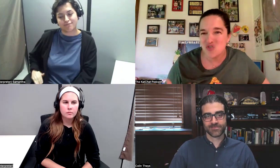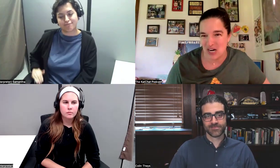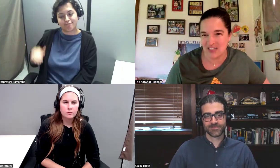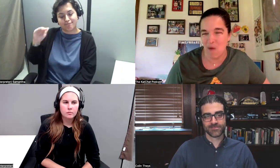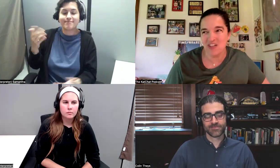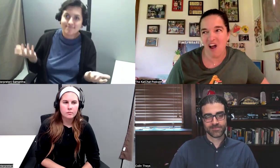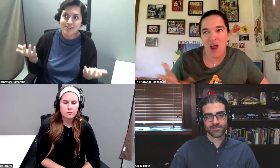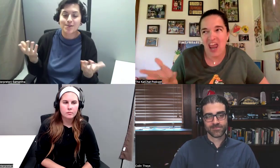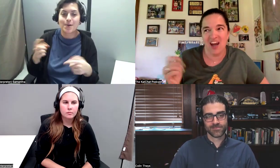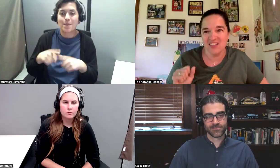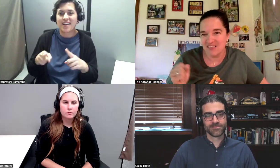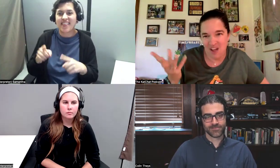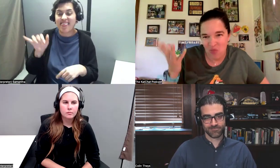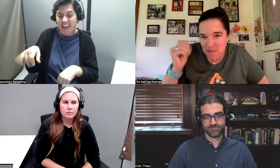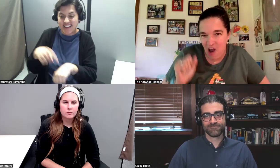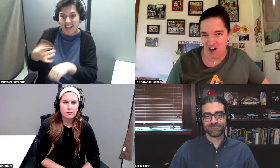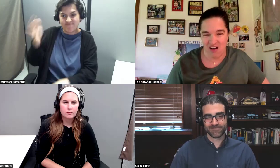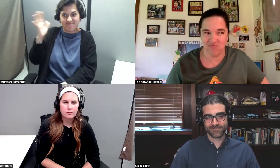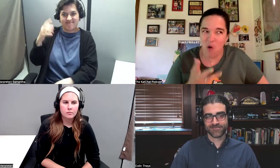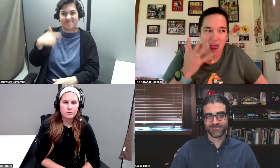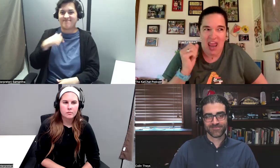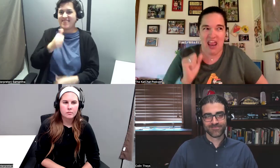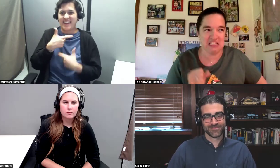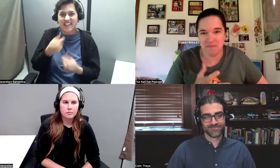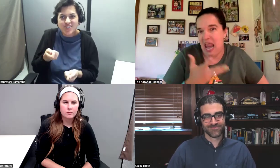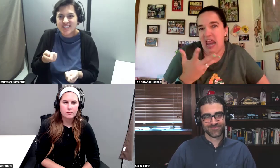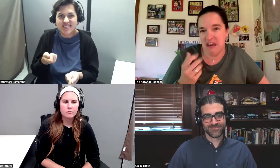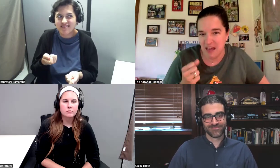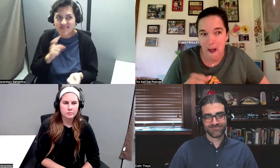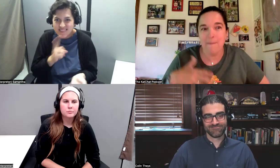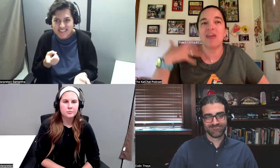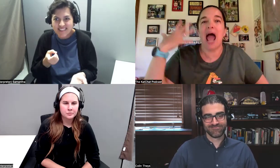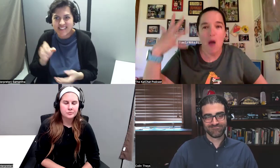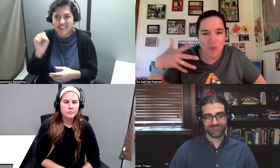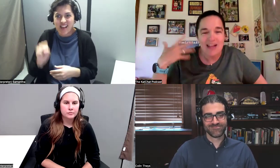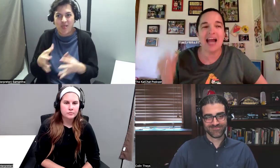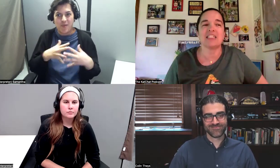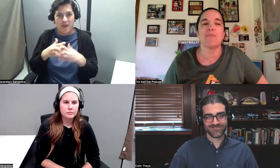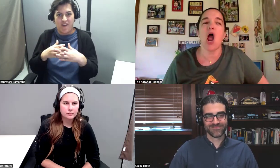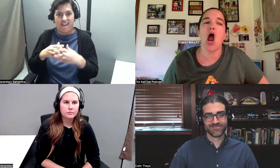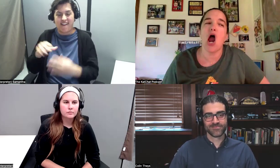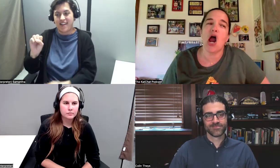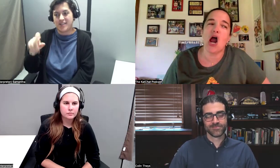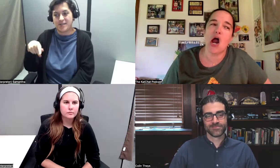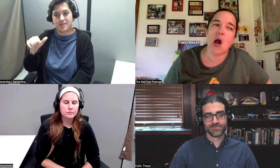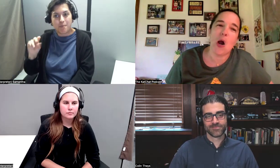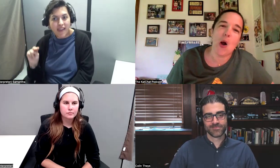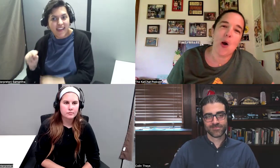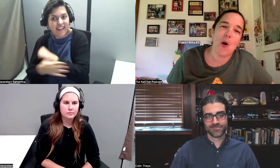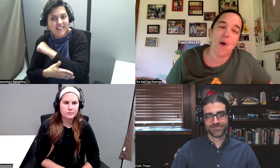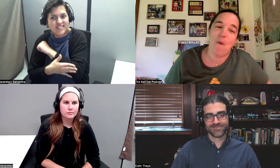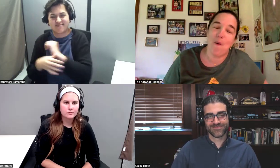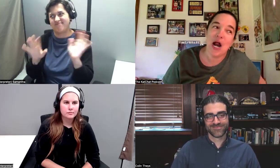no interest. I was like, okay, South America, okay, Spain. But then now I realized that I'm like,